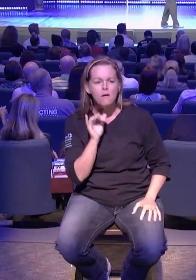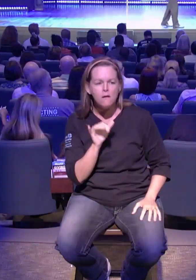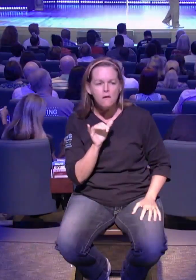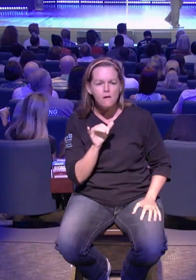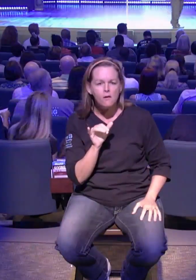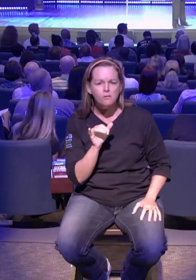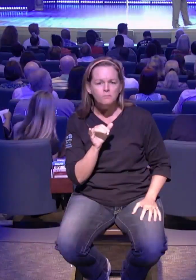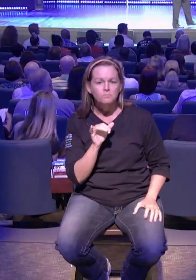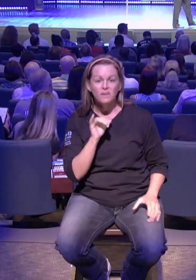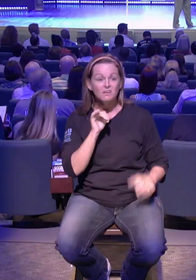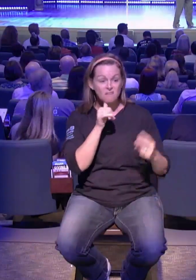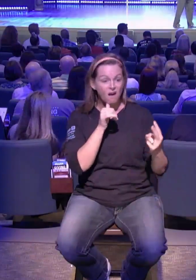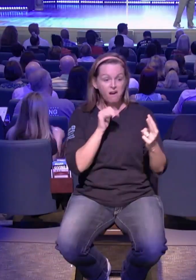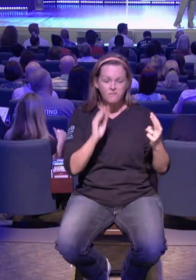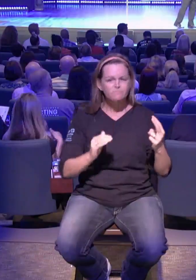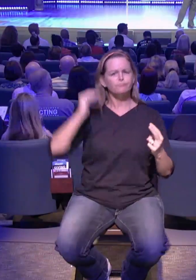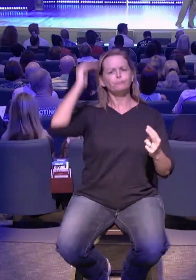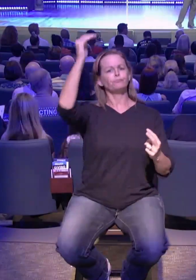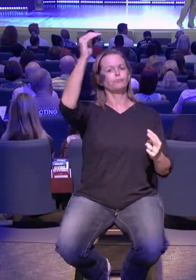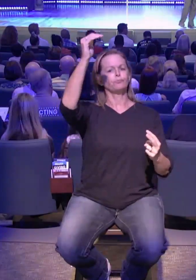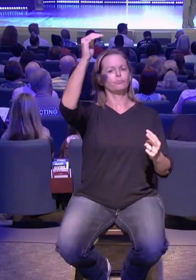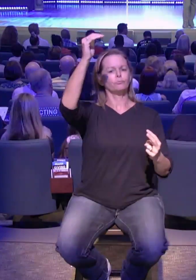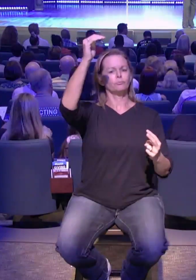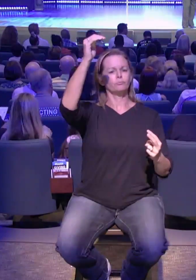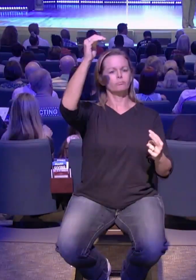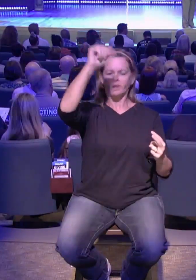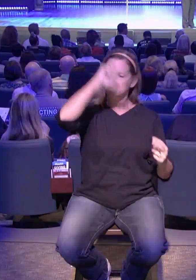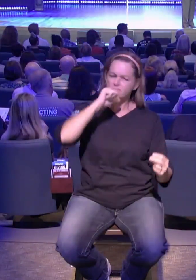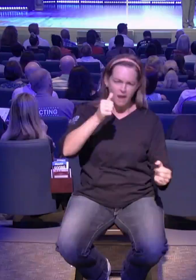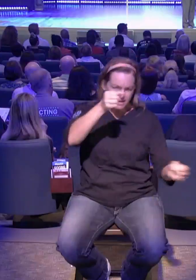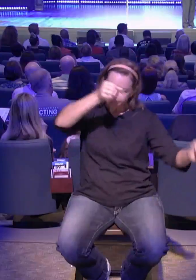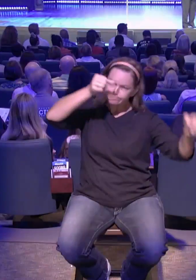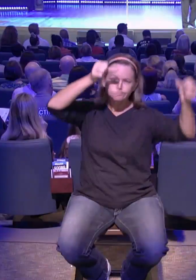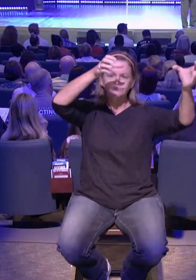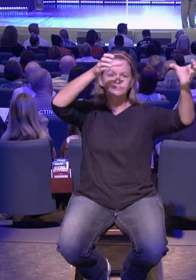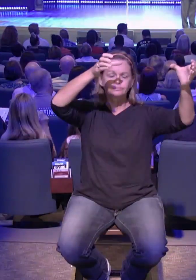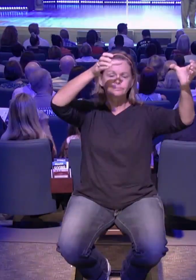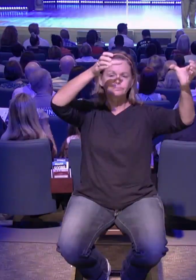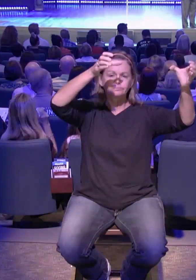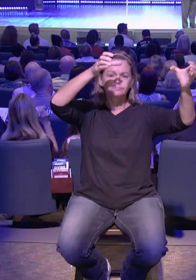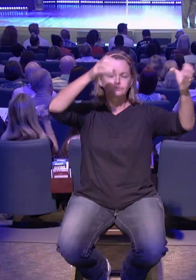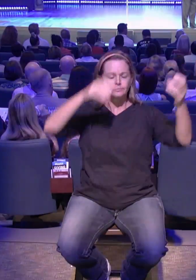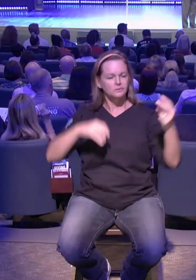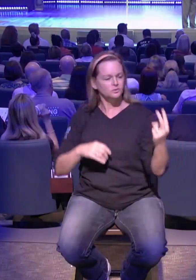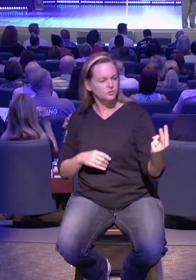had been with Jesus. So I ask you the question, can they tell?